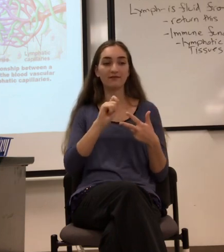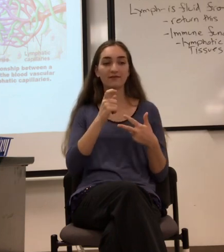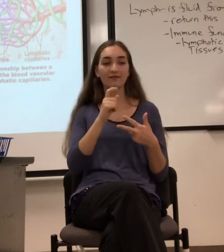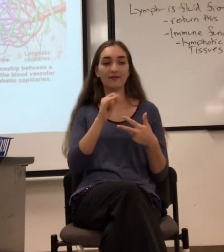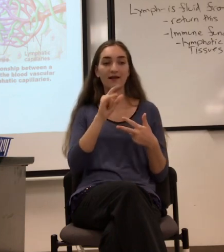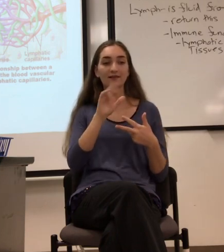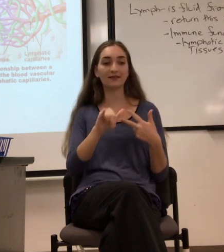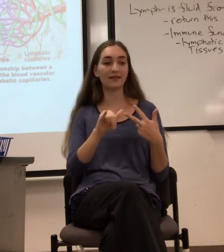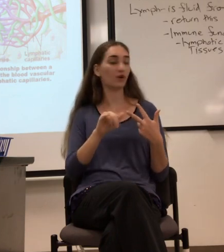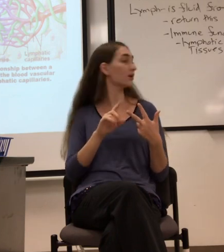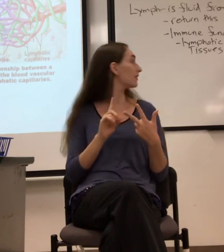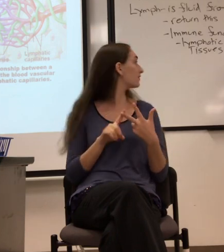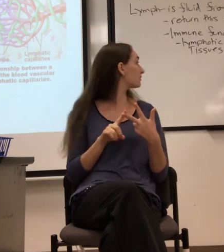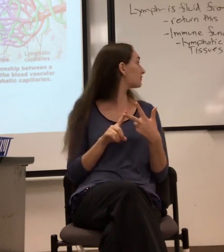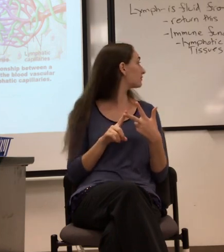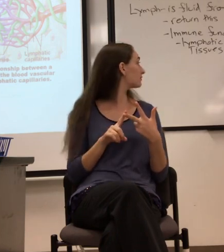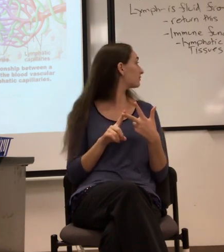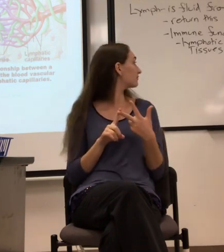inguinal.